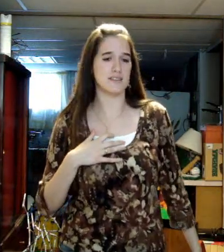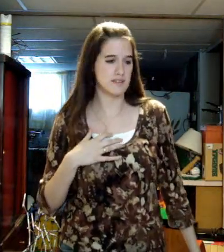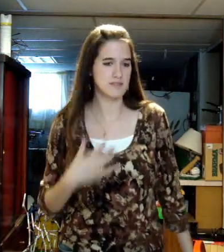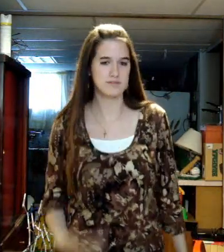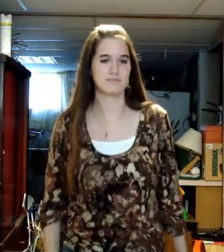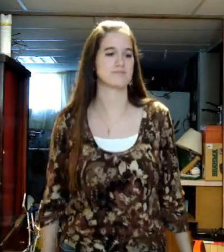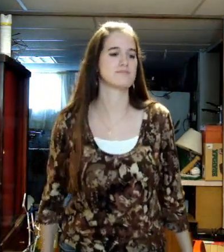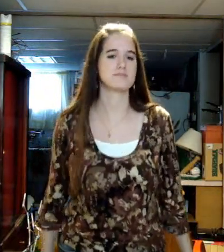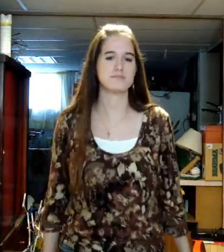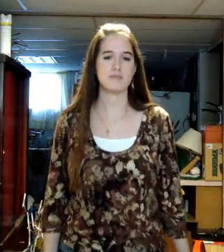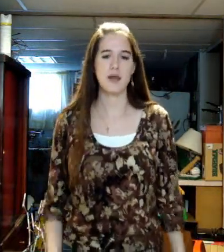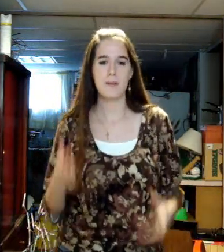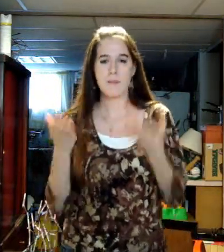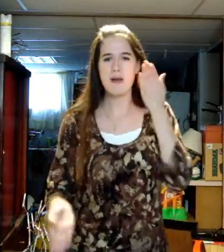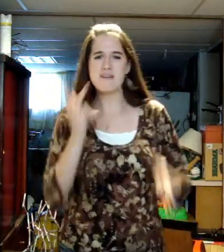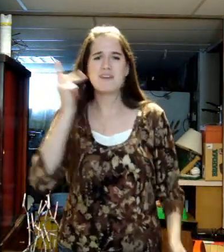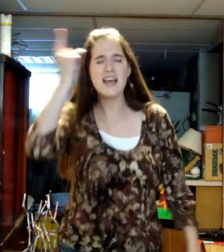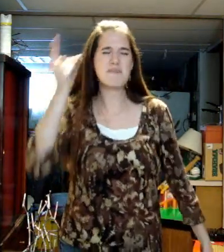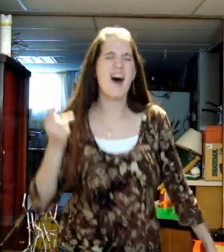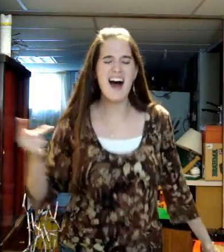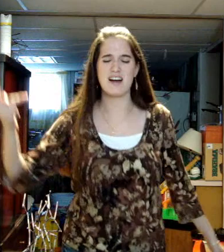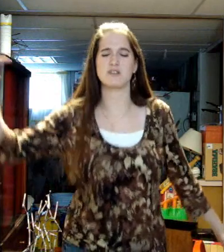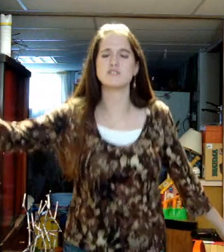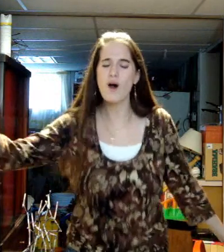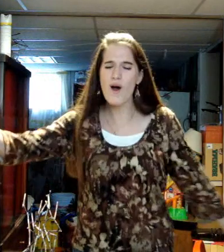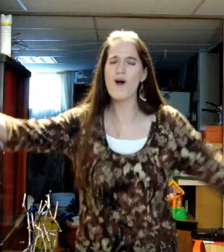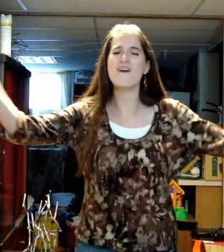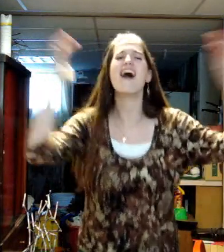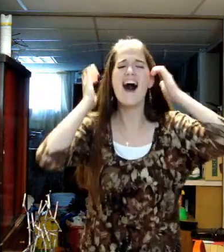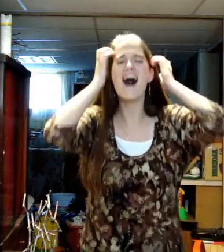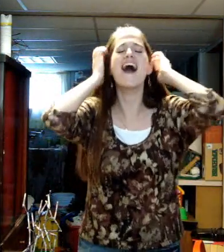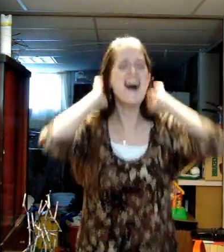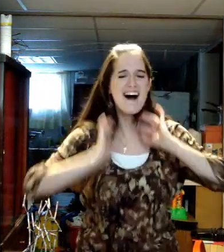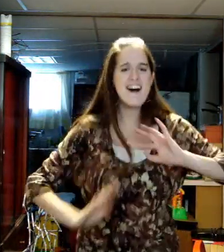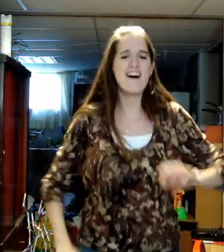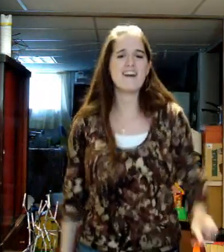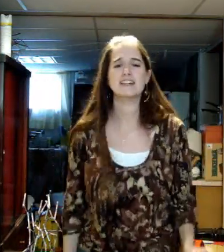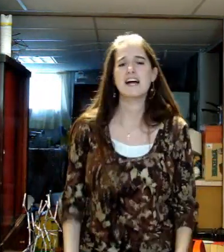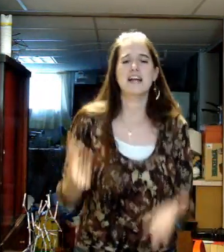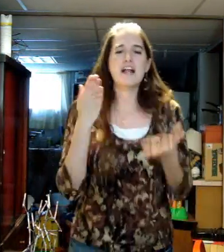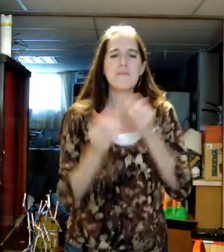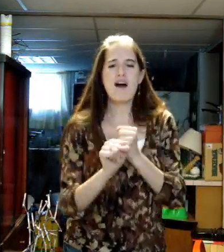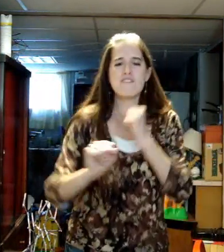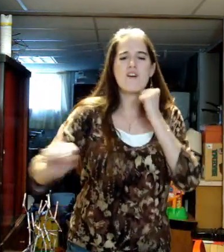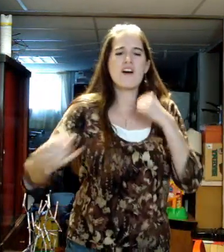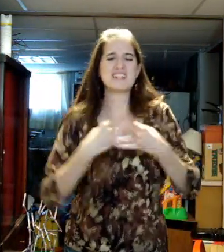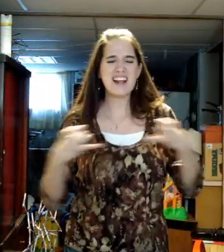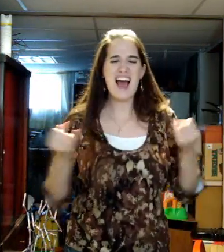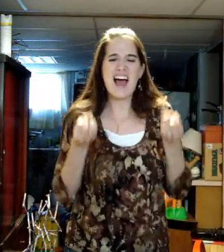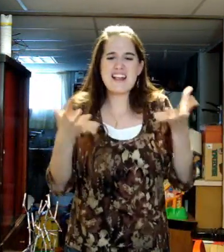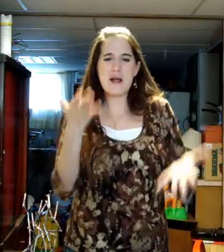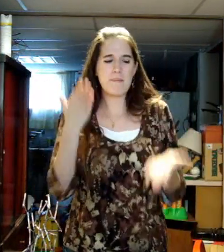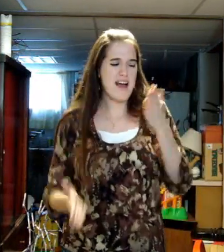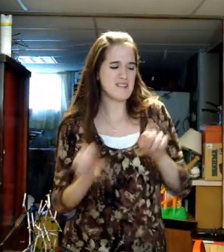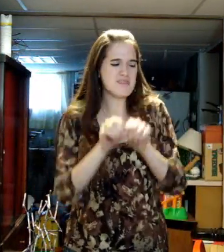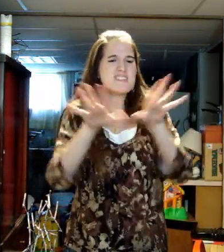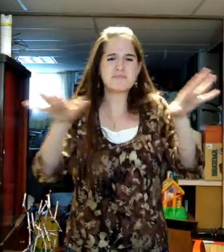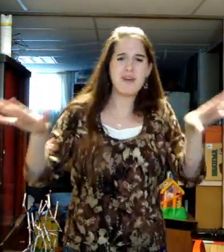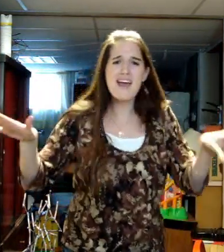Just let me paranoid I'm avoiding the lines Cause it's just my split